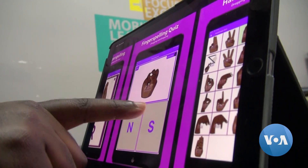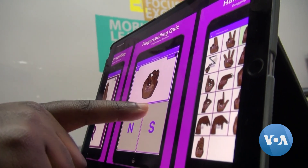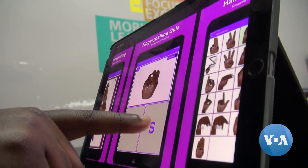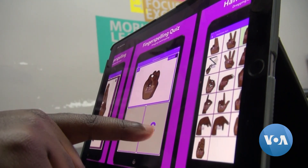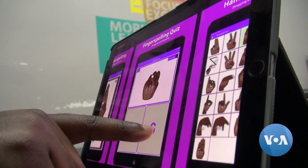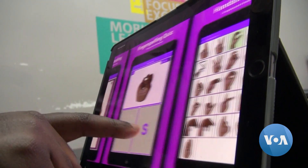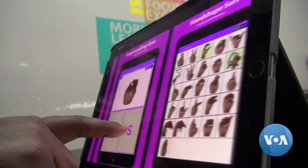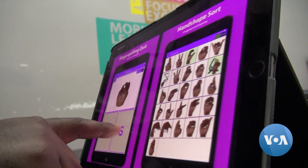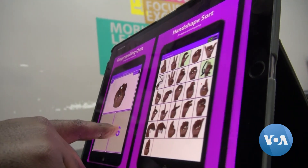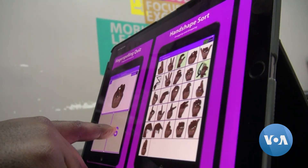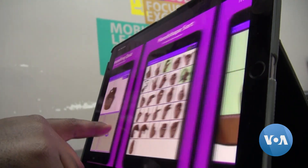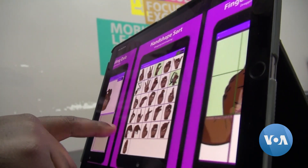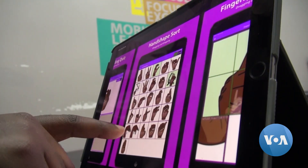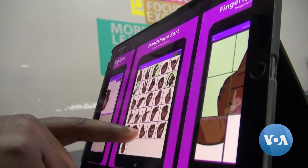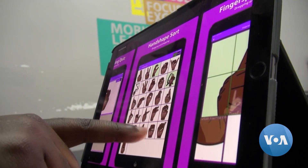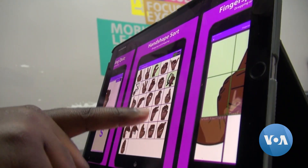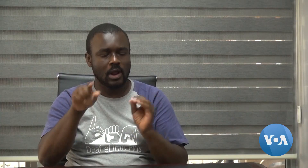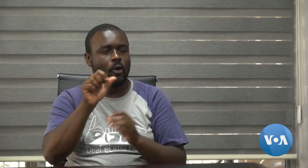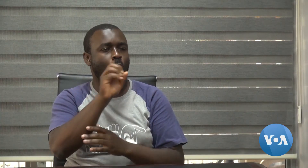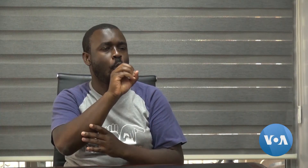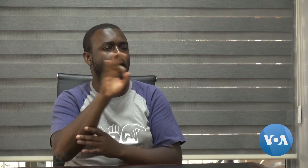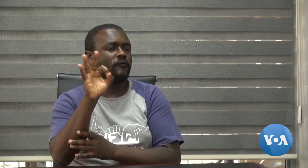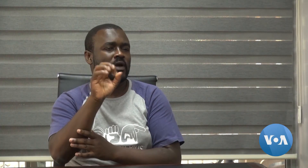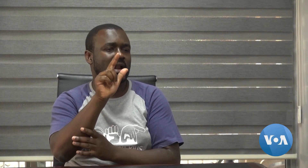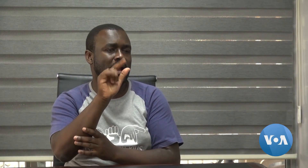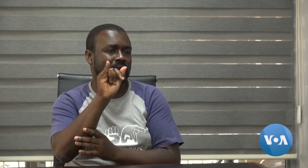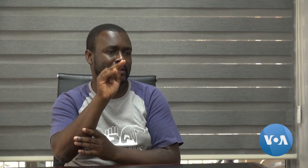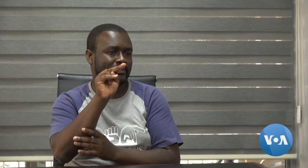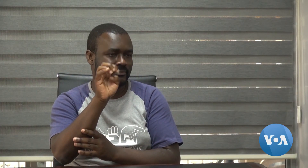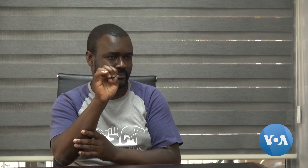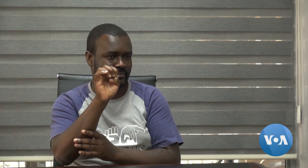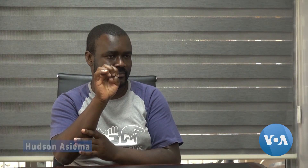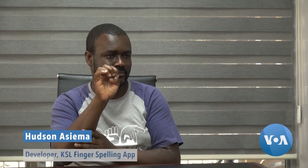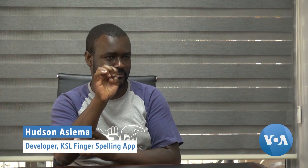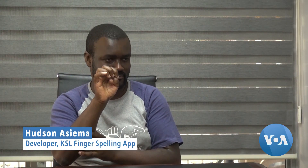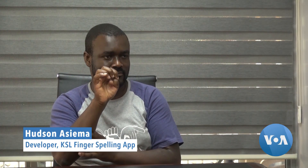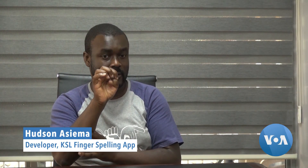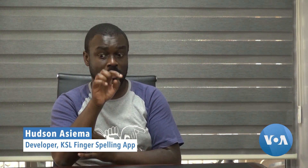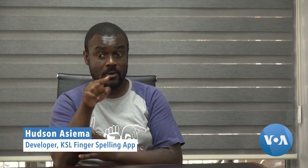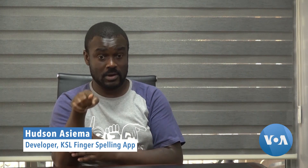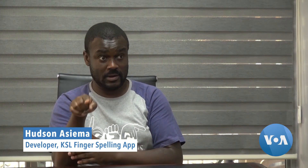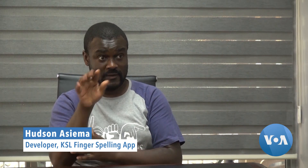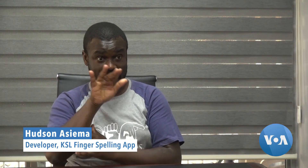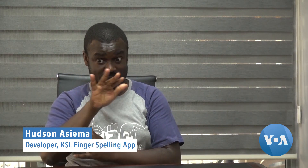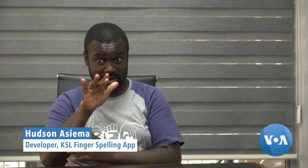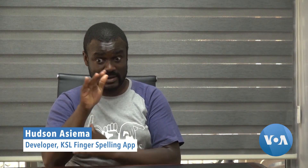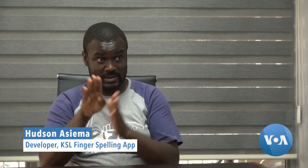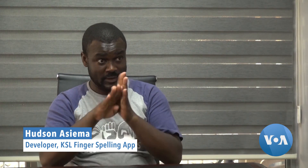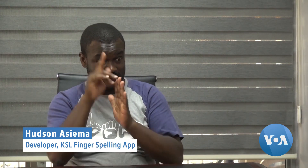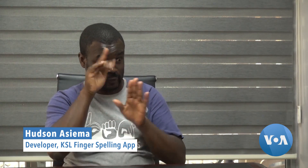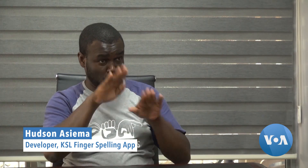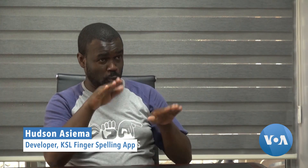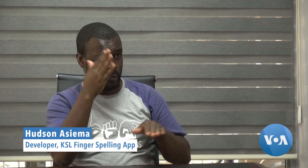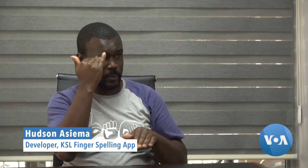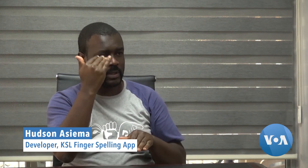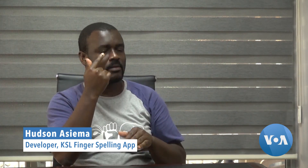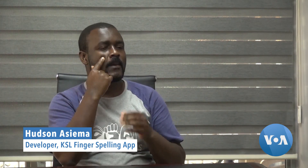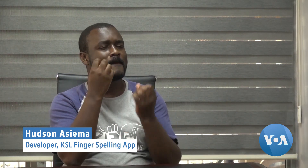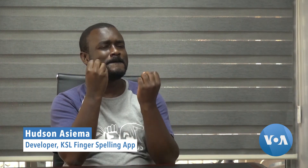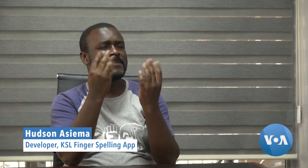school children with remote learning. Because we didn't have a lot of these apps that are centered for